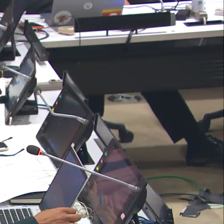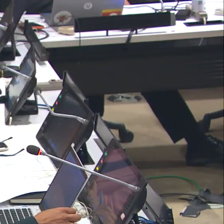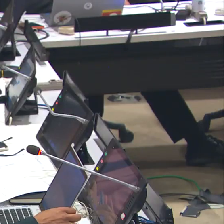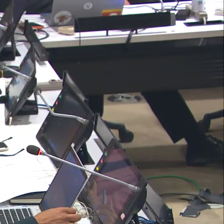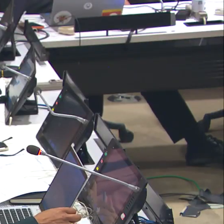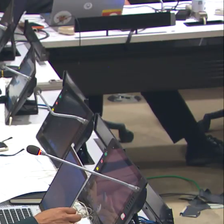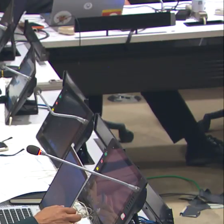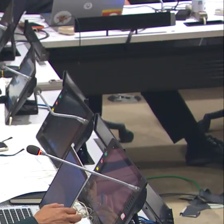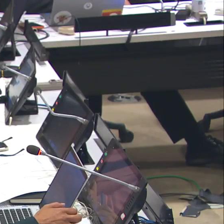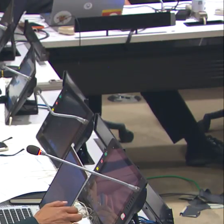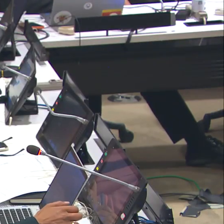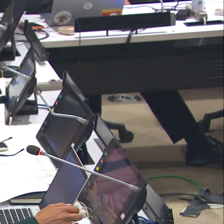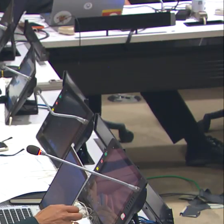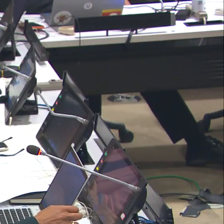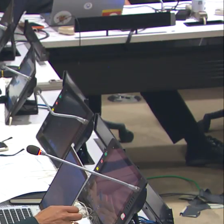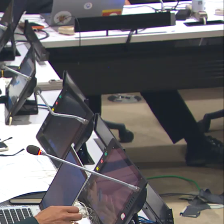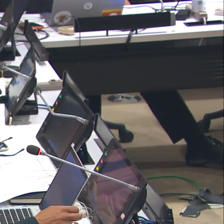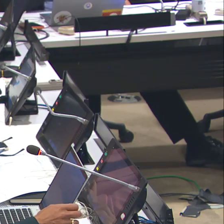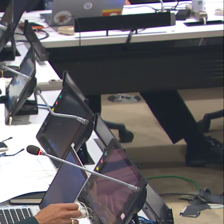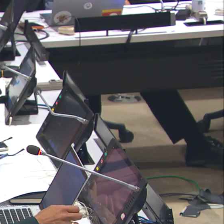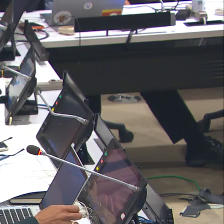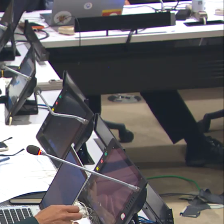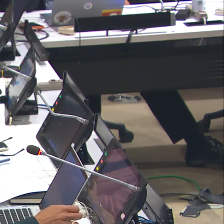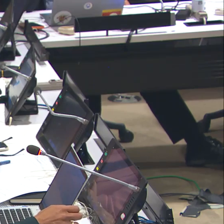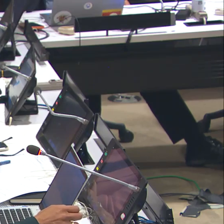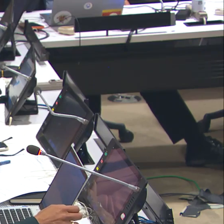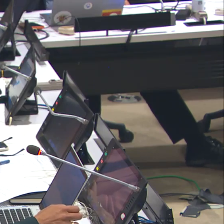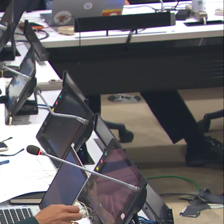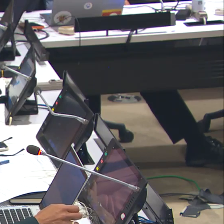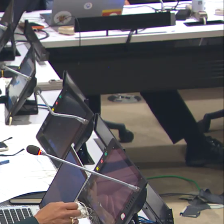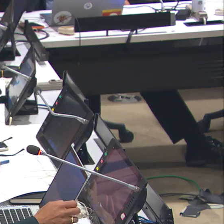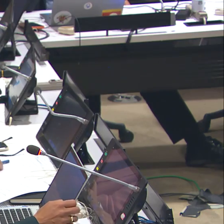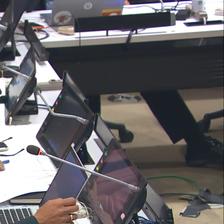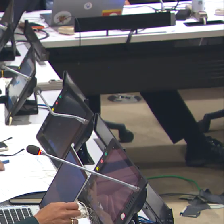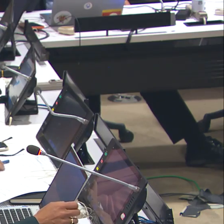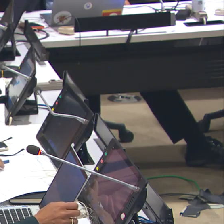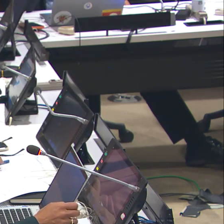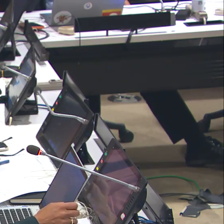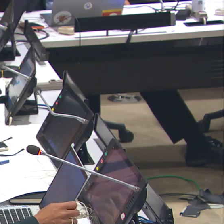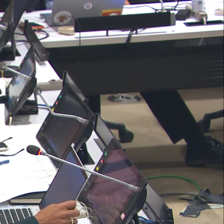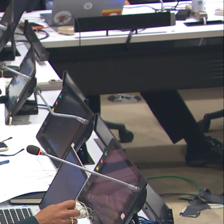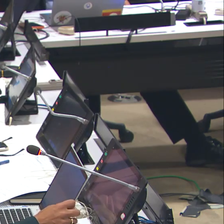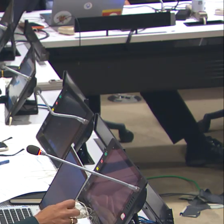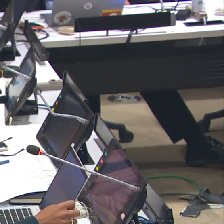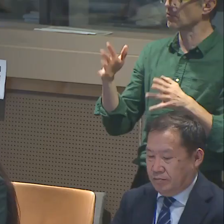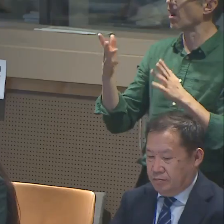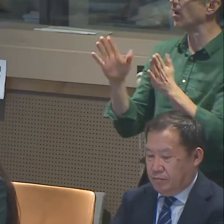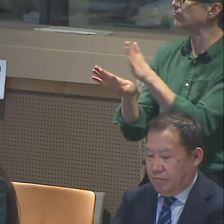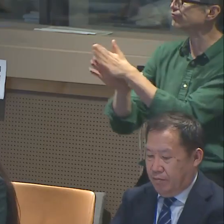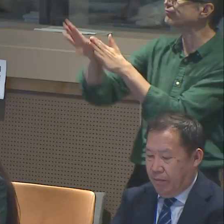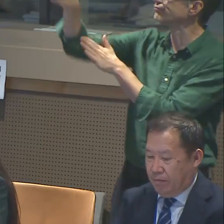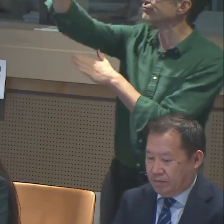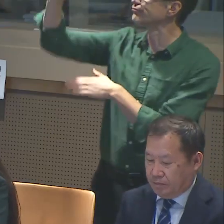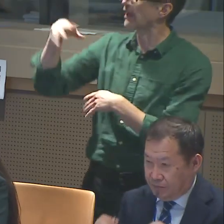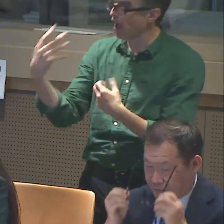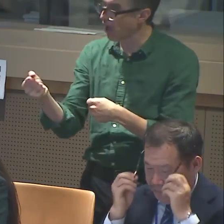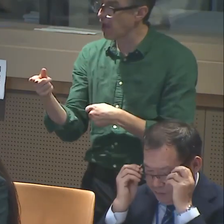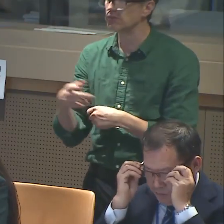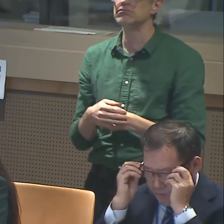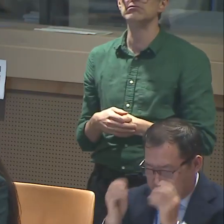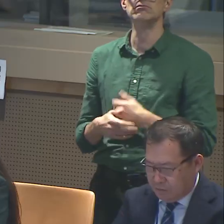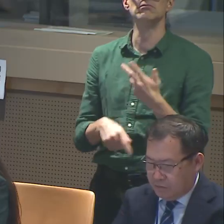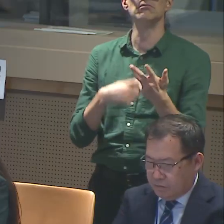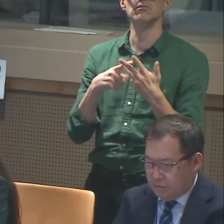disabilities. There were also improvements in social participation, although sustaining these gains will require long-term